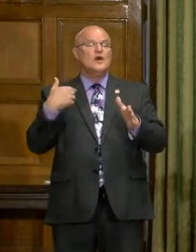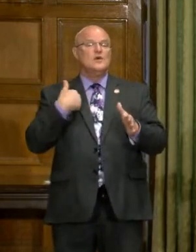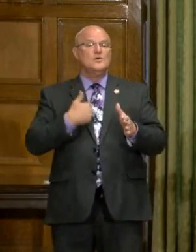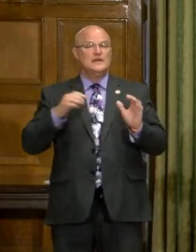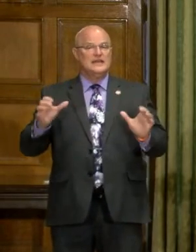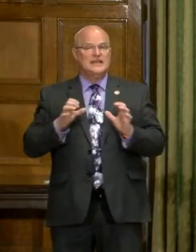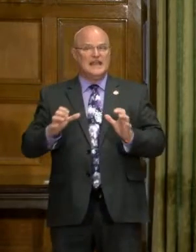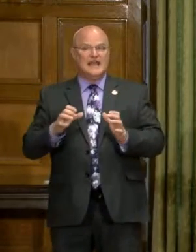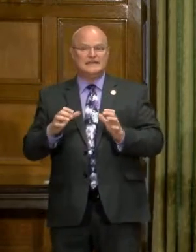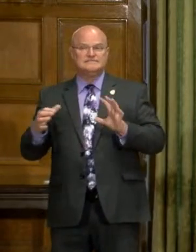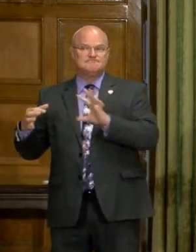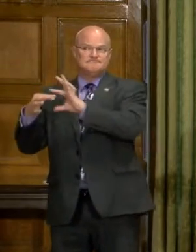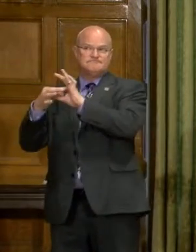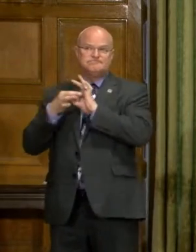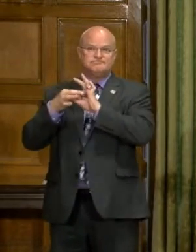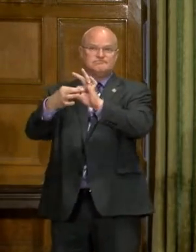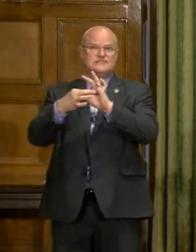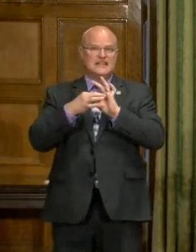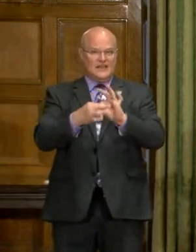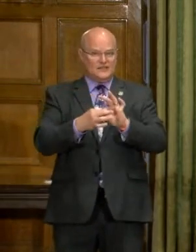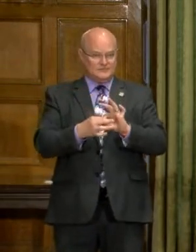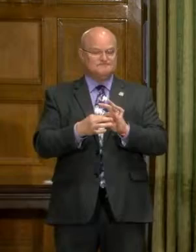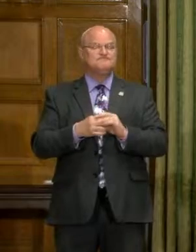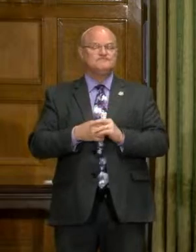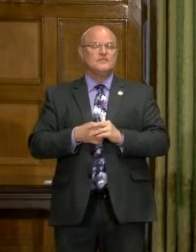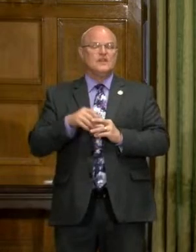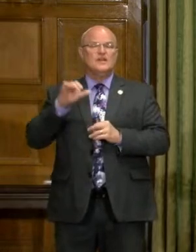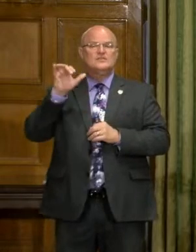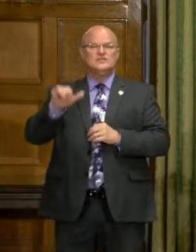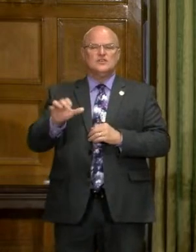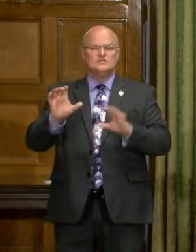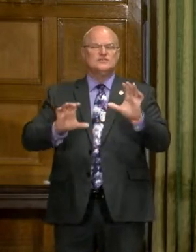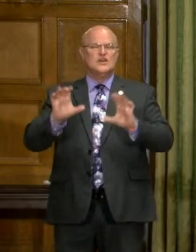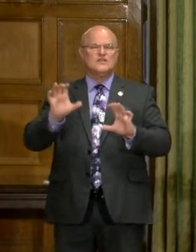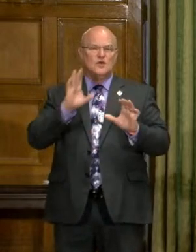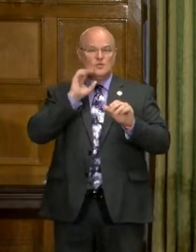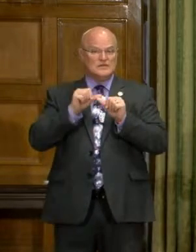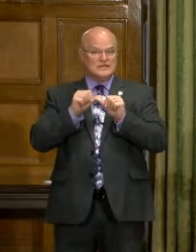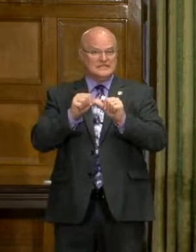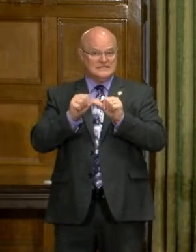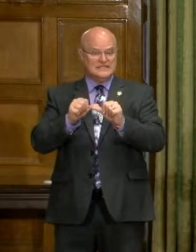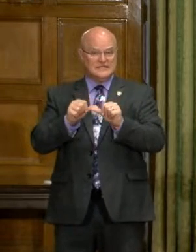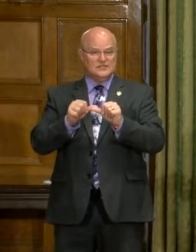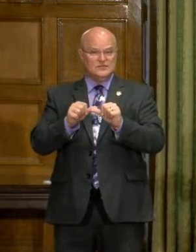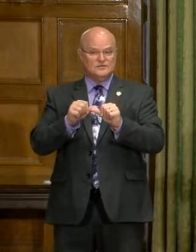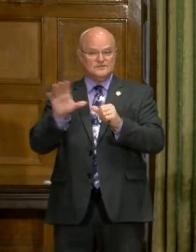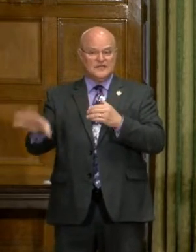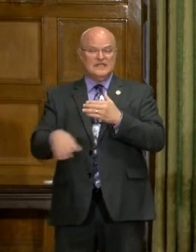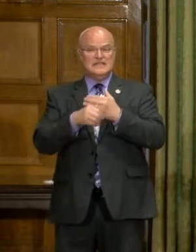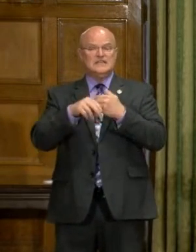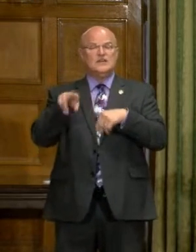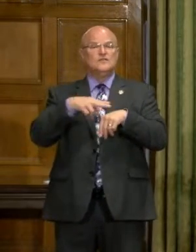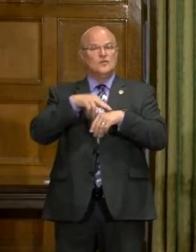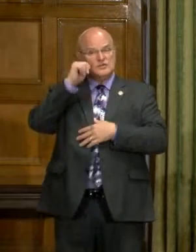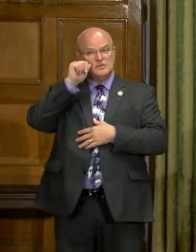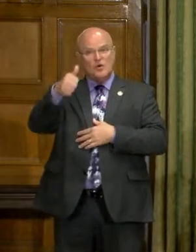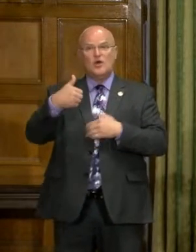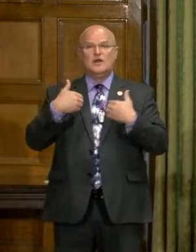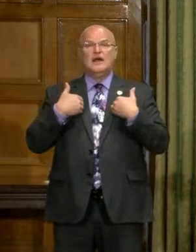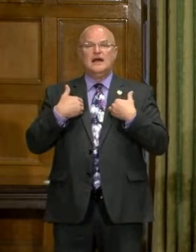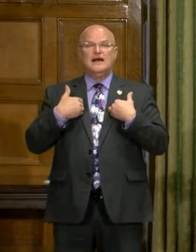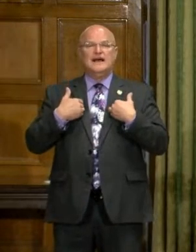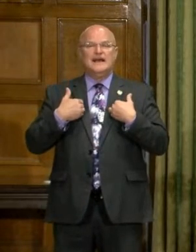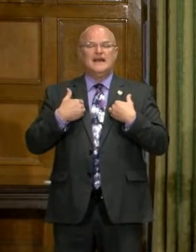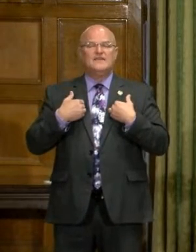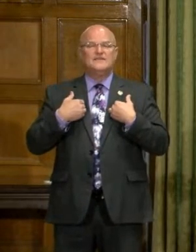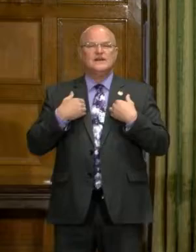that we can act in concert together. And so those conversations will continue. In addition, of course, tomorrow I'll have